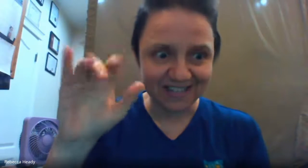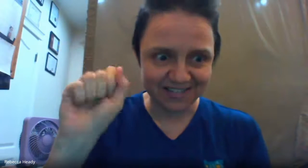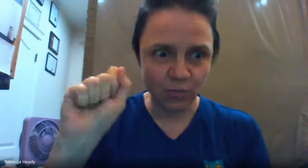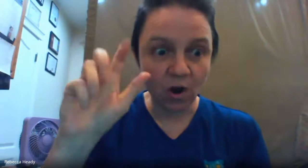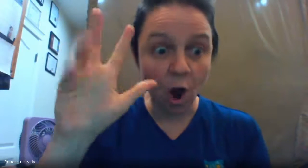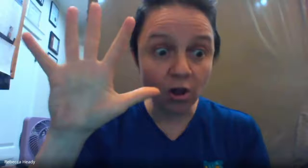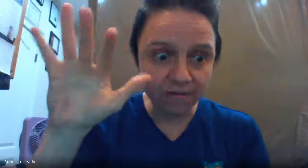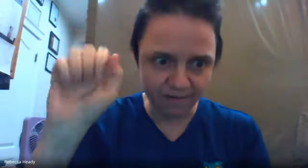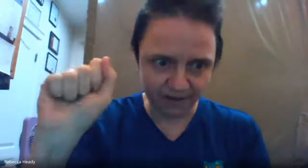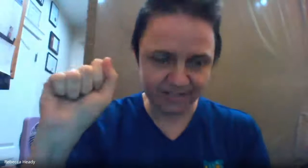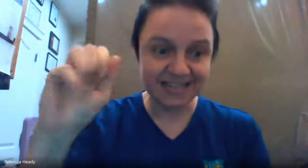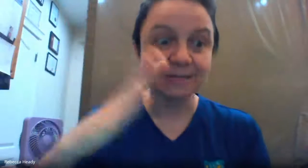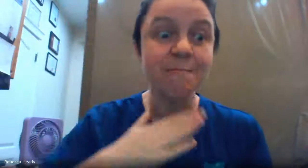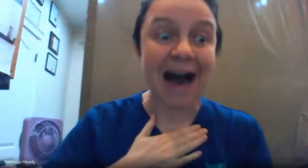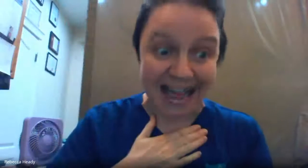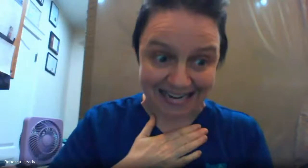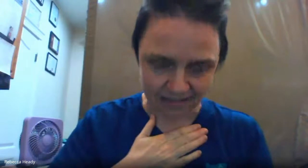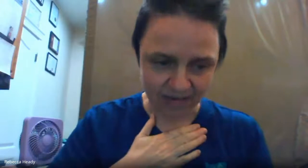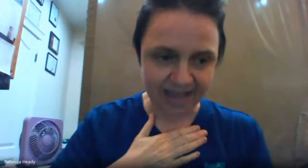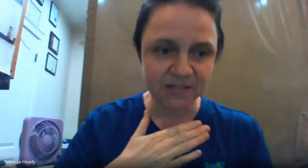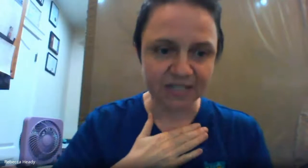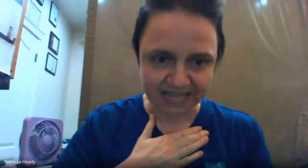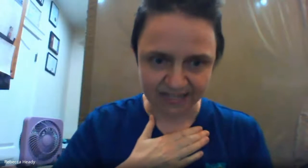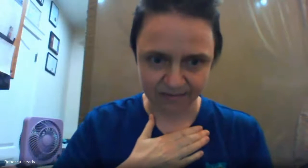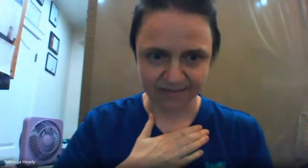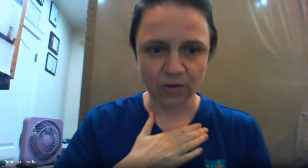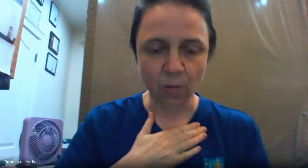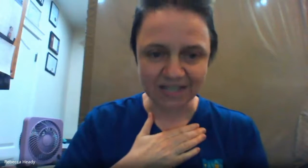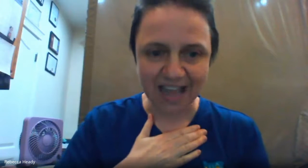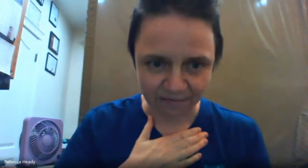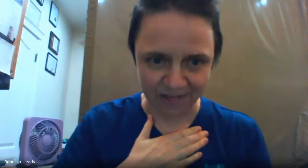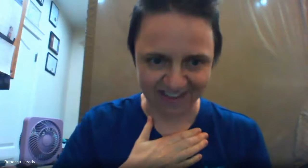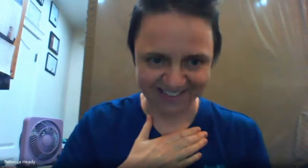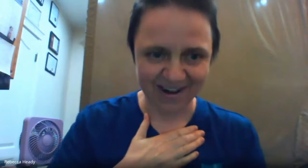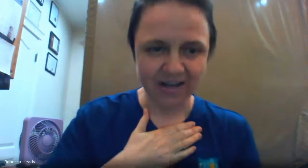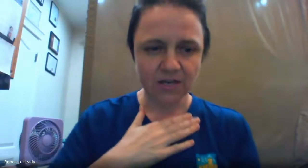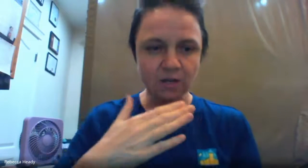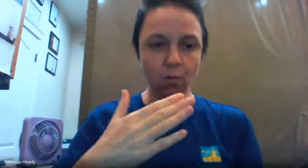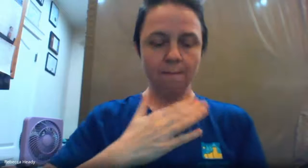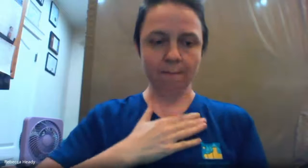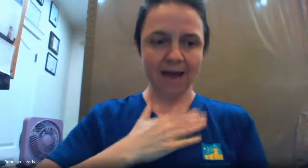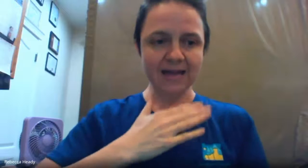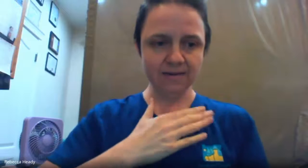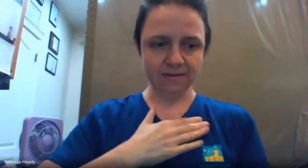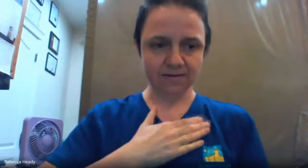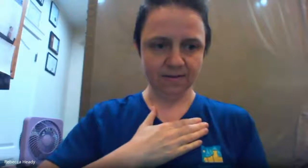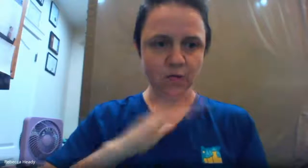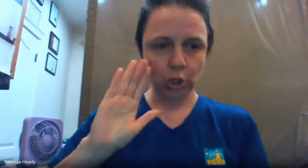all of your fingers. It's mine. Okay. It's possessive. So it wants everything, right? So mine,